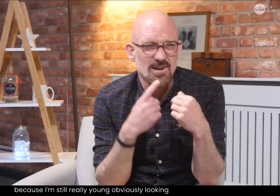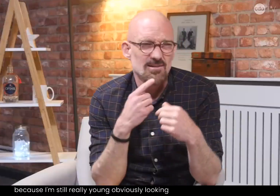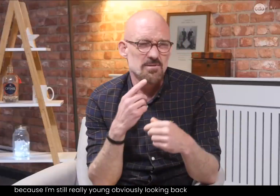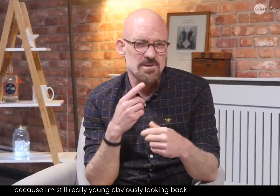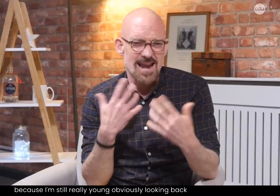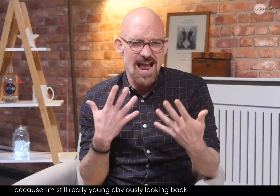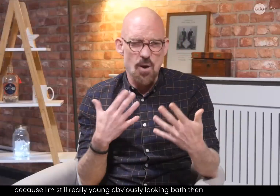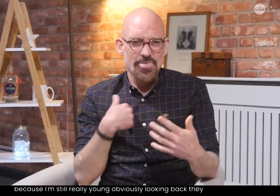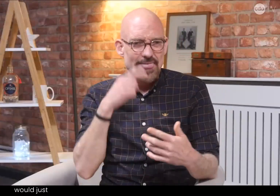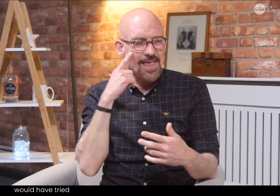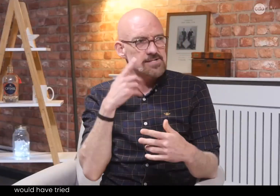me.